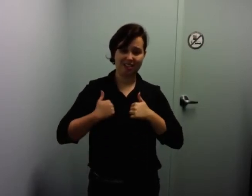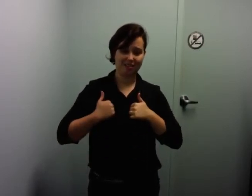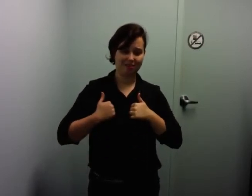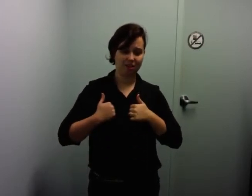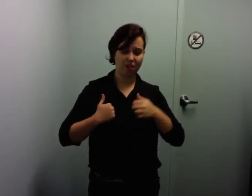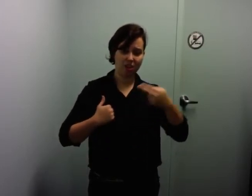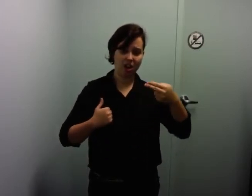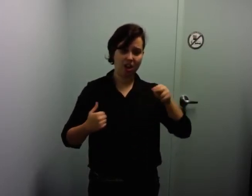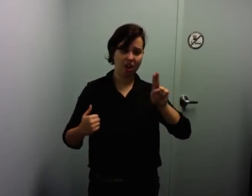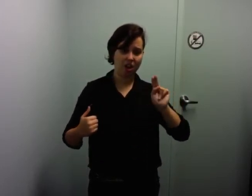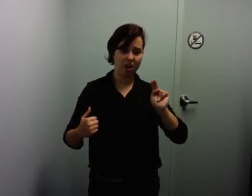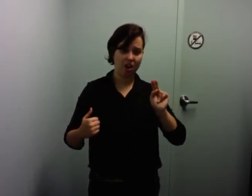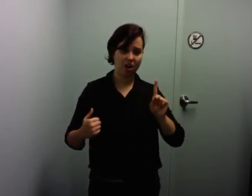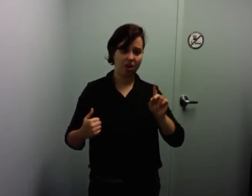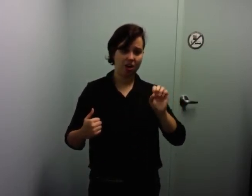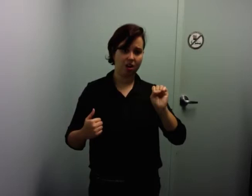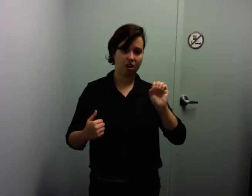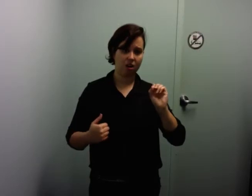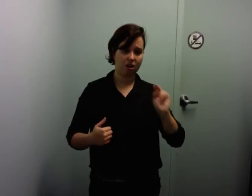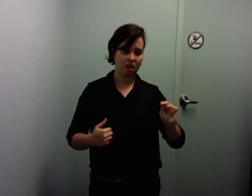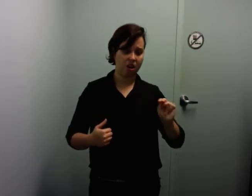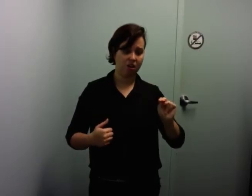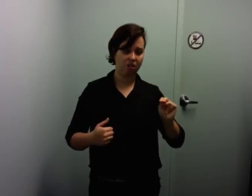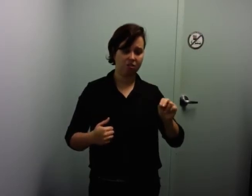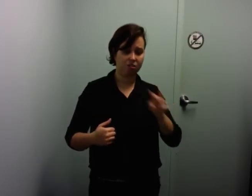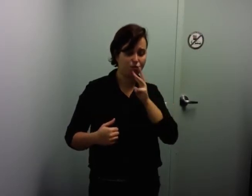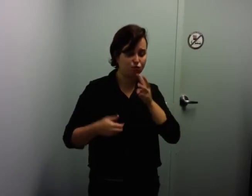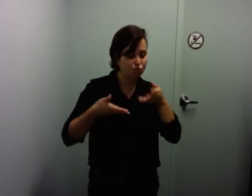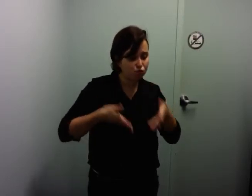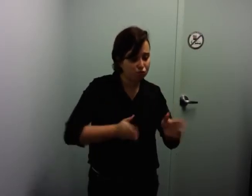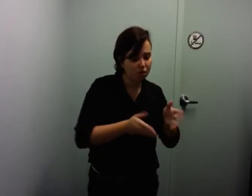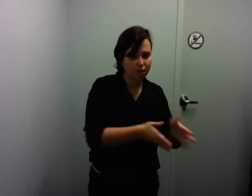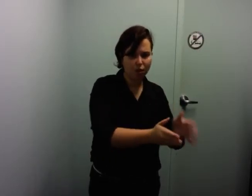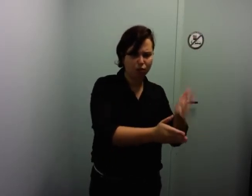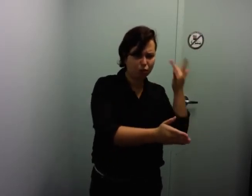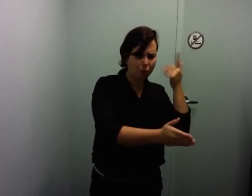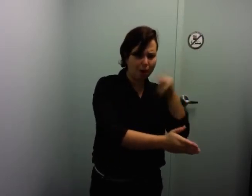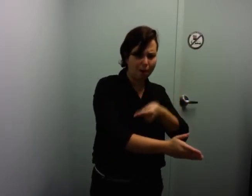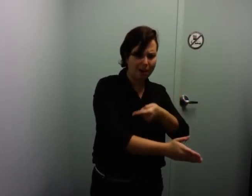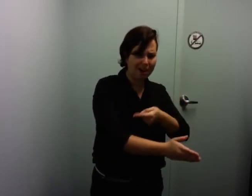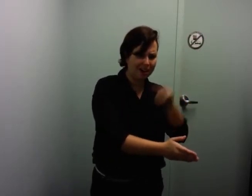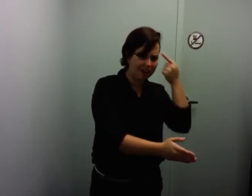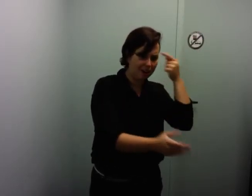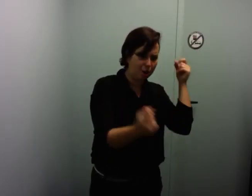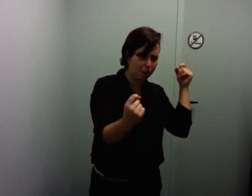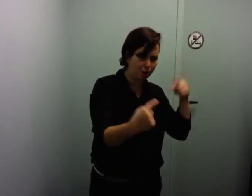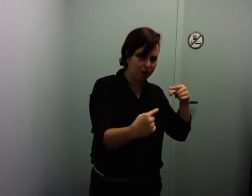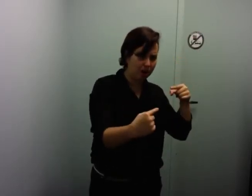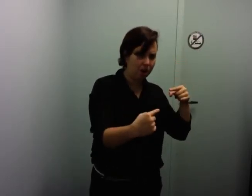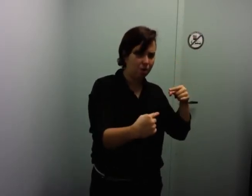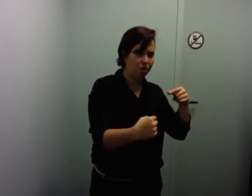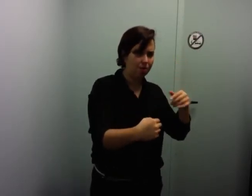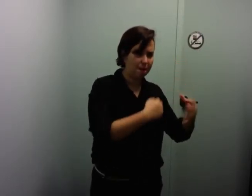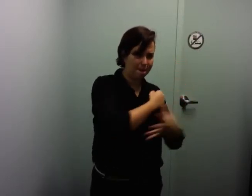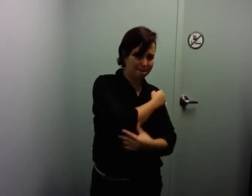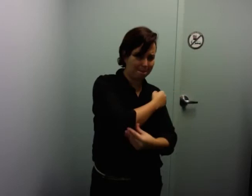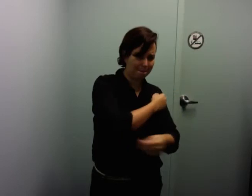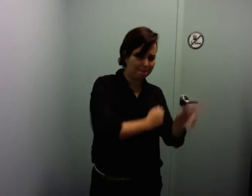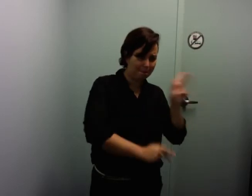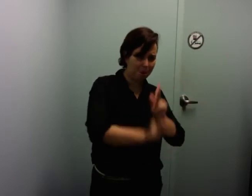part of impoverished, 25% of the population was unemployed at that time, people at the